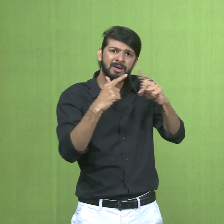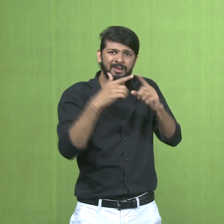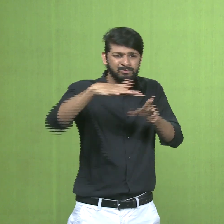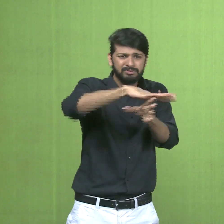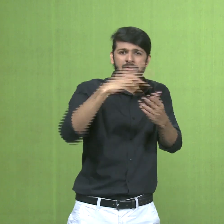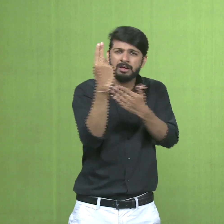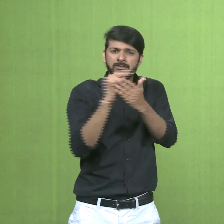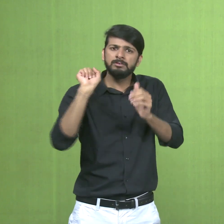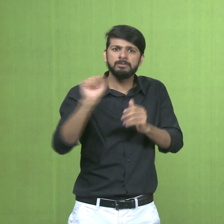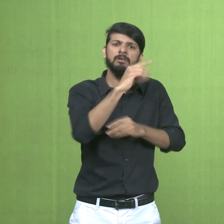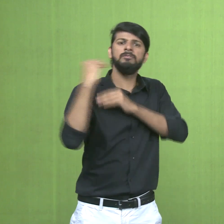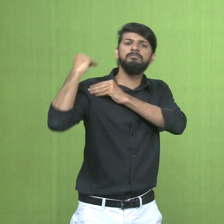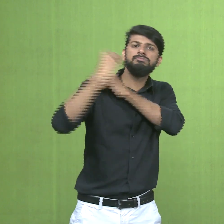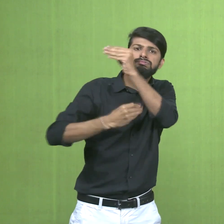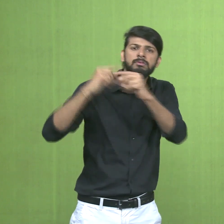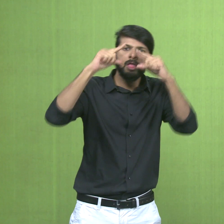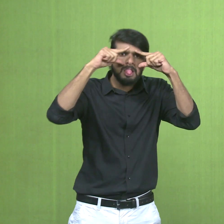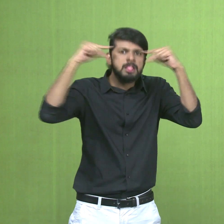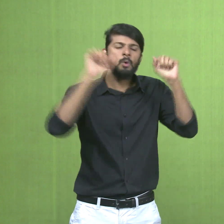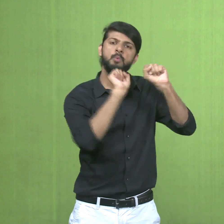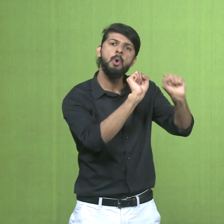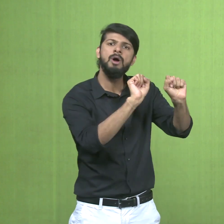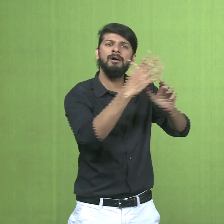traditional Kali Ghat painting.